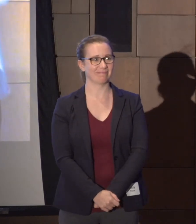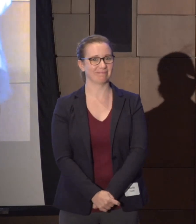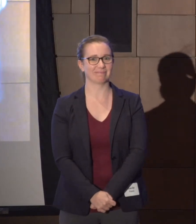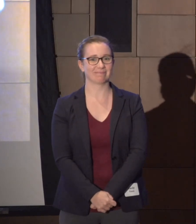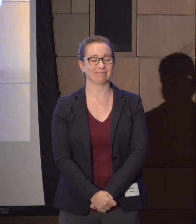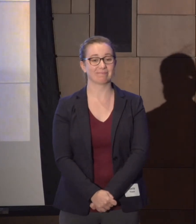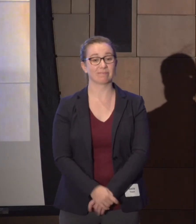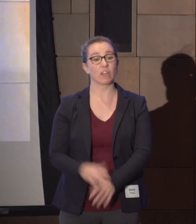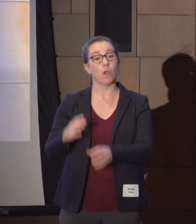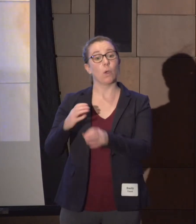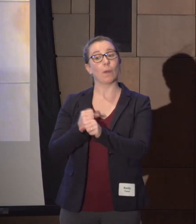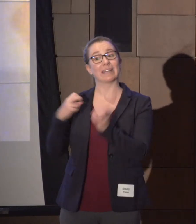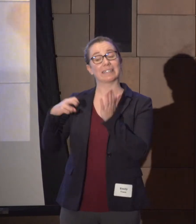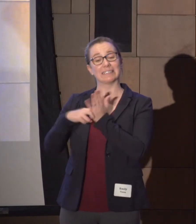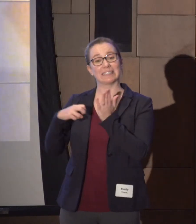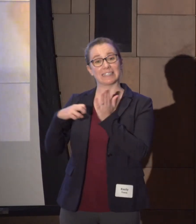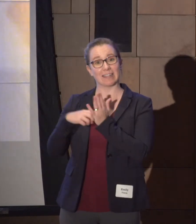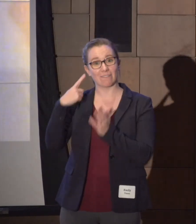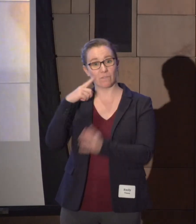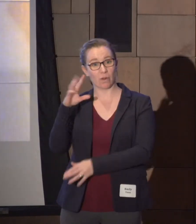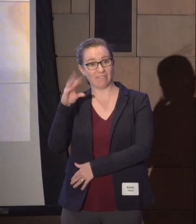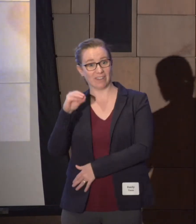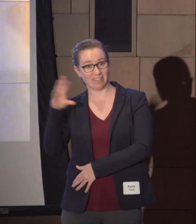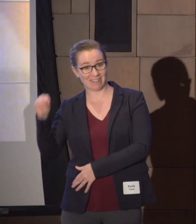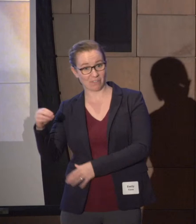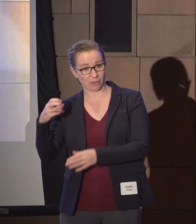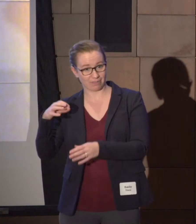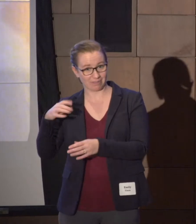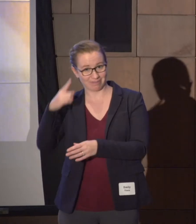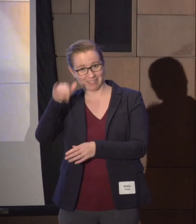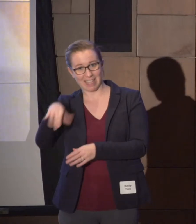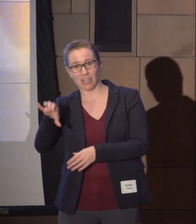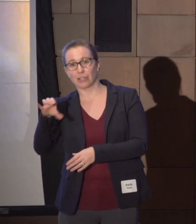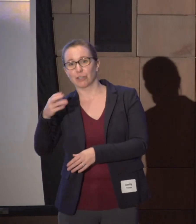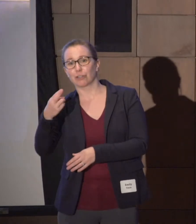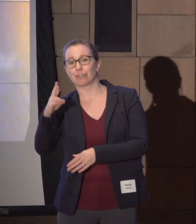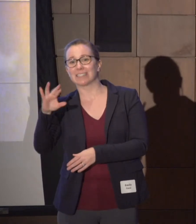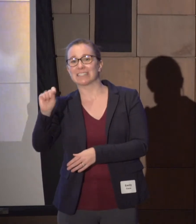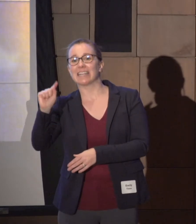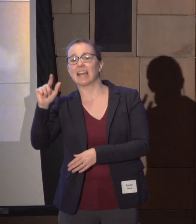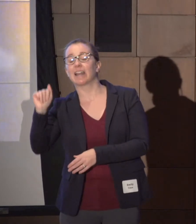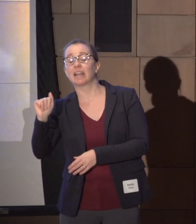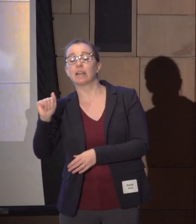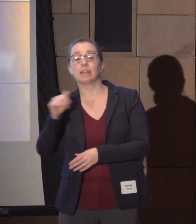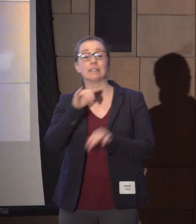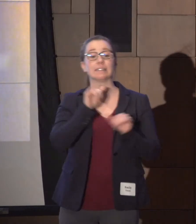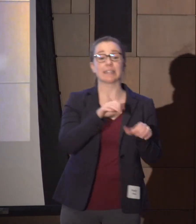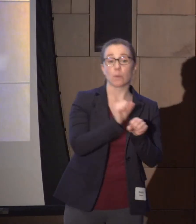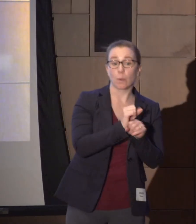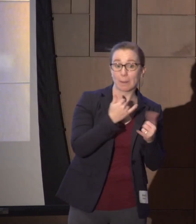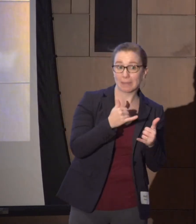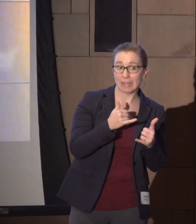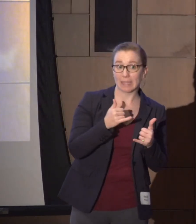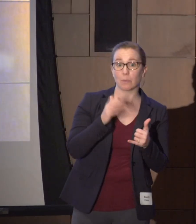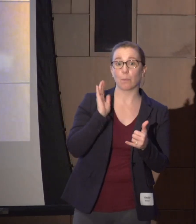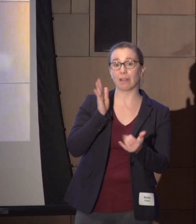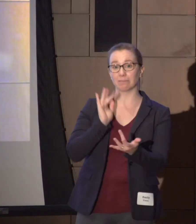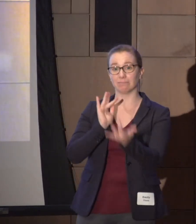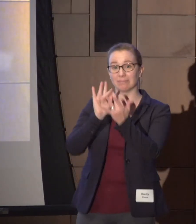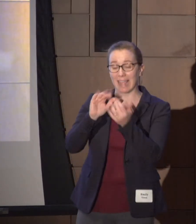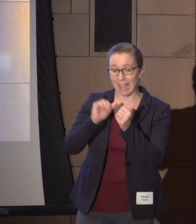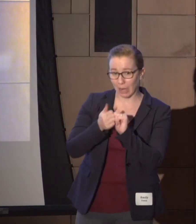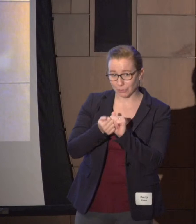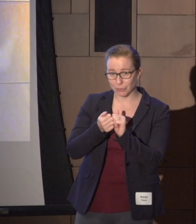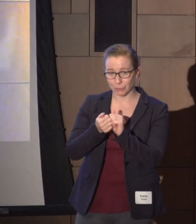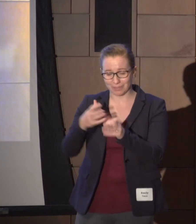So the winning ticket for the 50/50 raffle, again, is Christiana. Stay Work Play will be in touch with you on how to receive your winnings. And